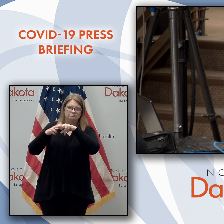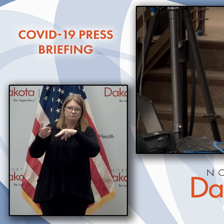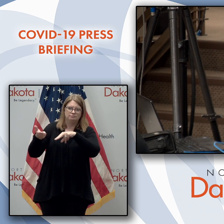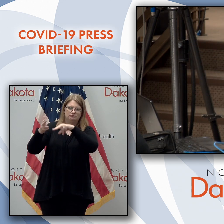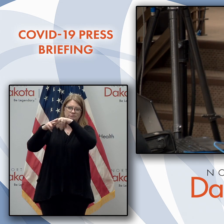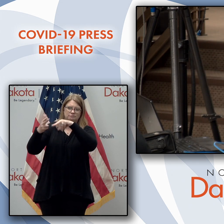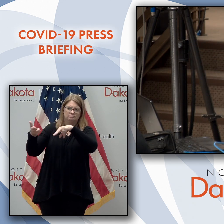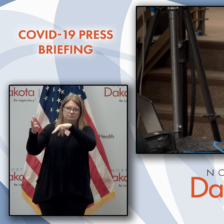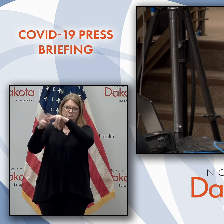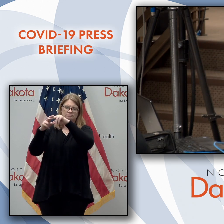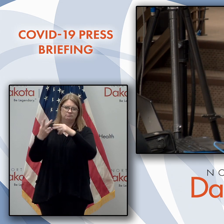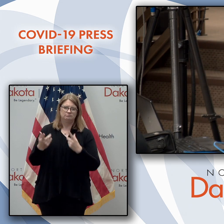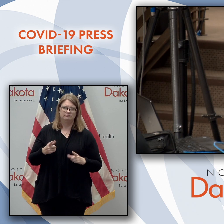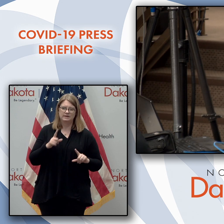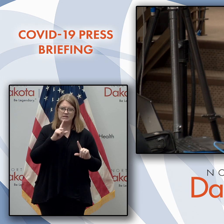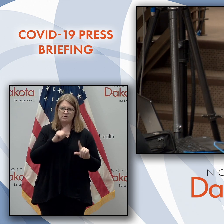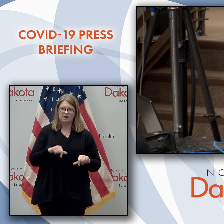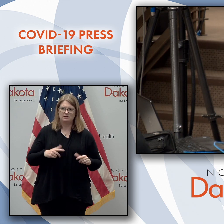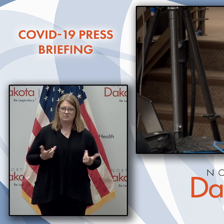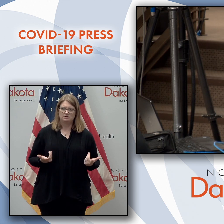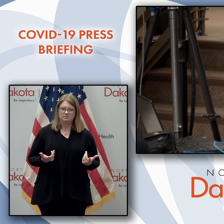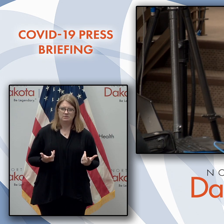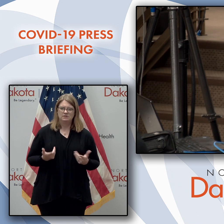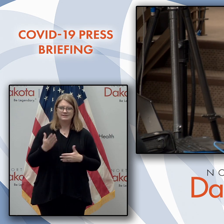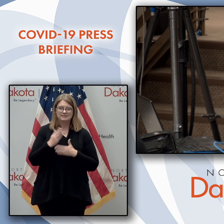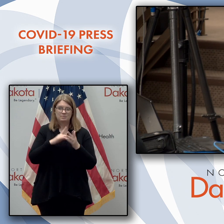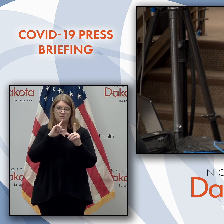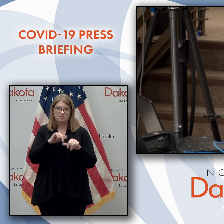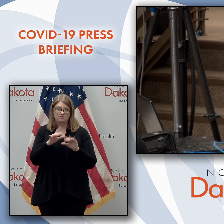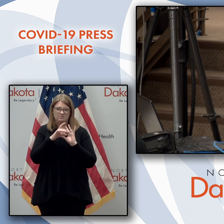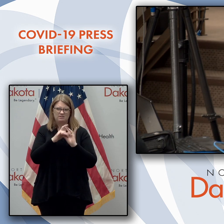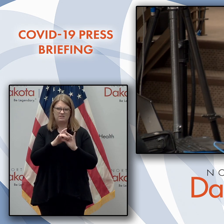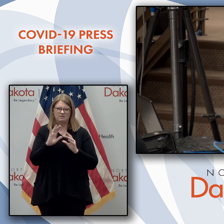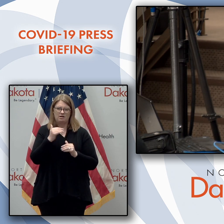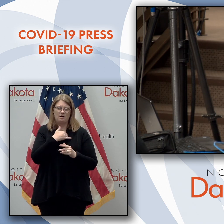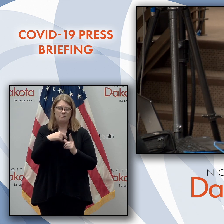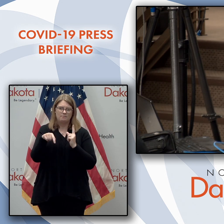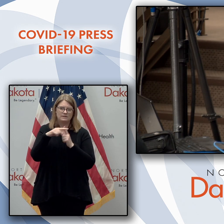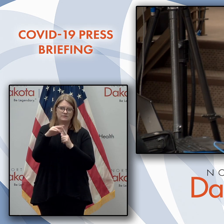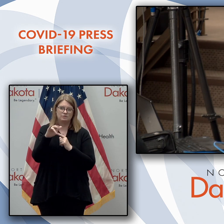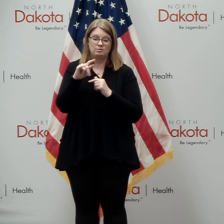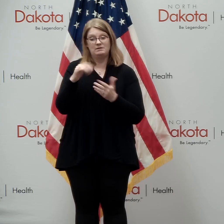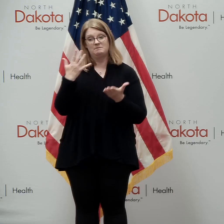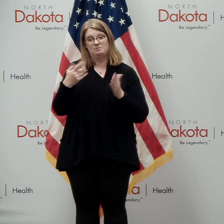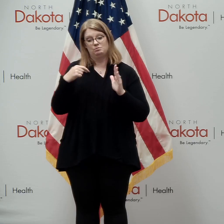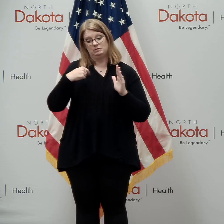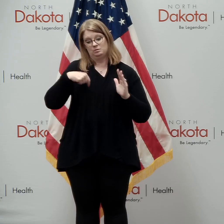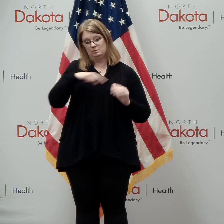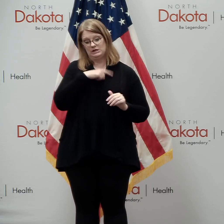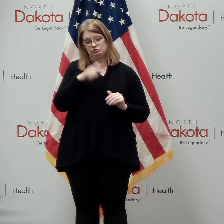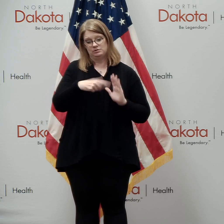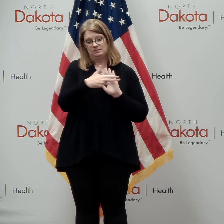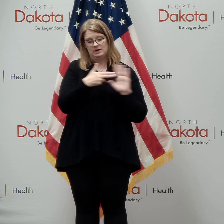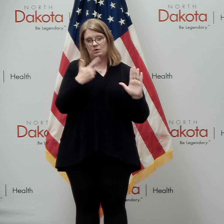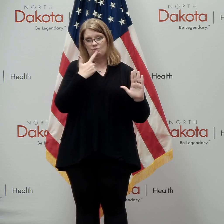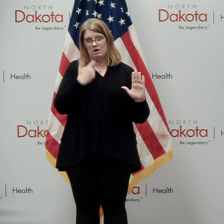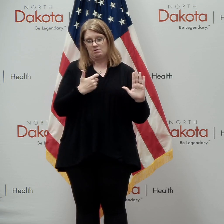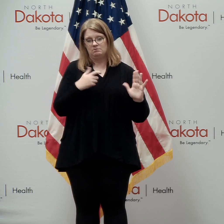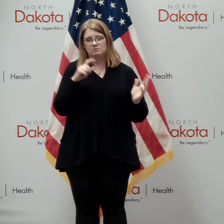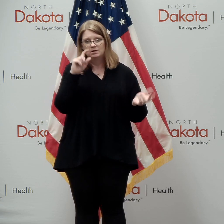your answer to that? I mean, some of those reports are going off our positivity rate and feel we should be in the red. Well, let me just take